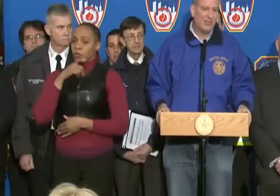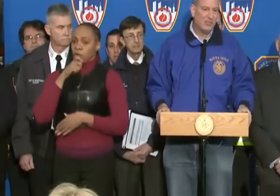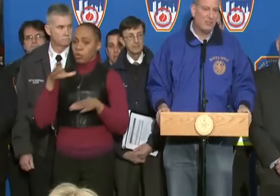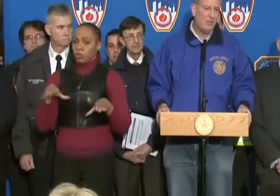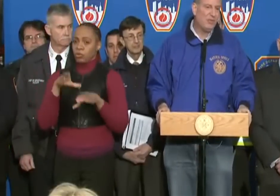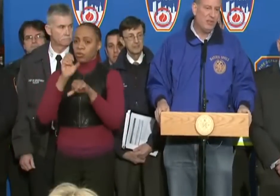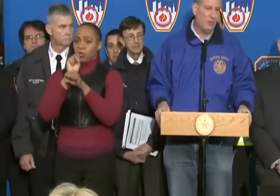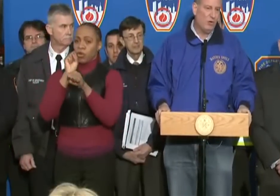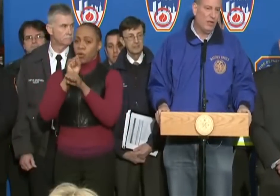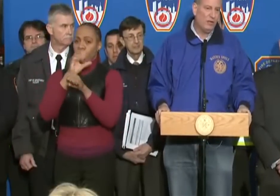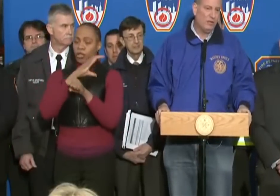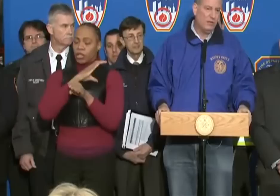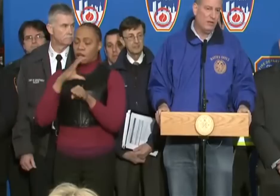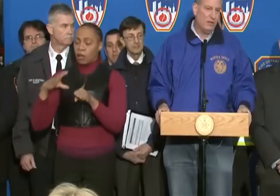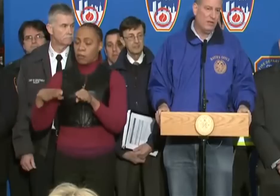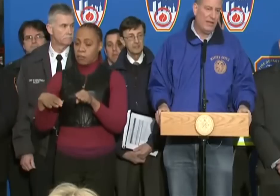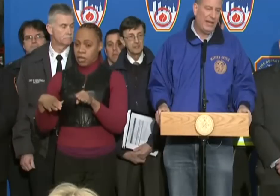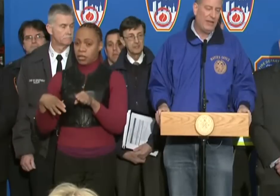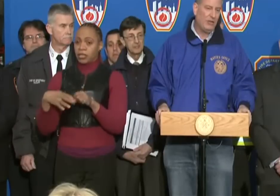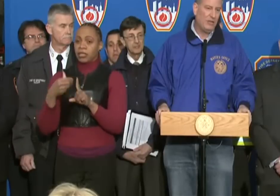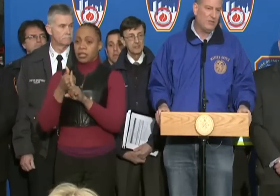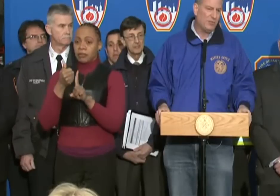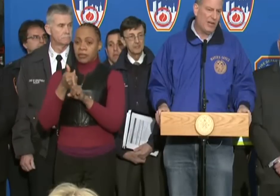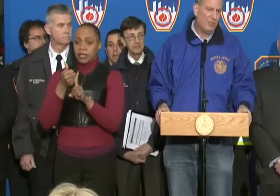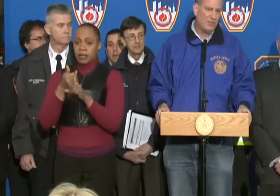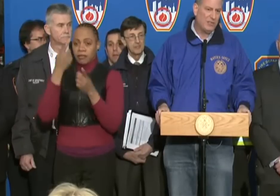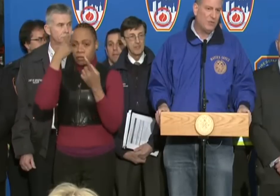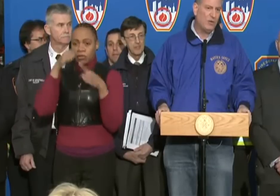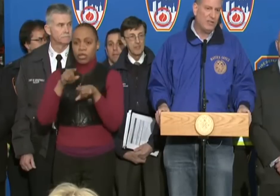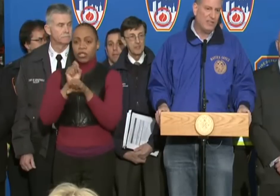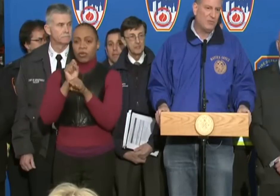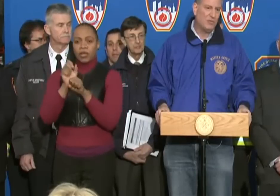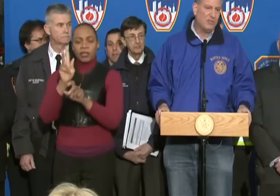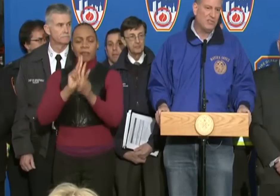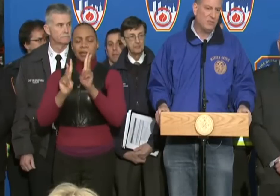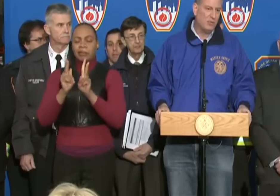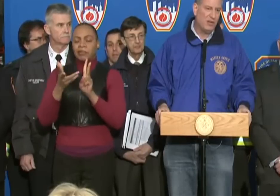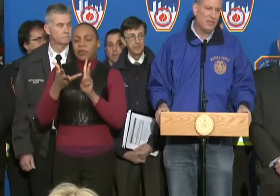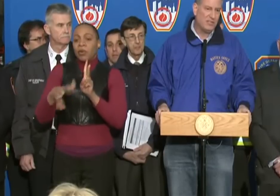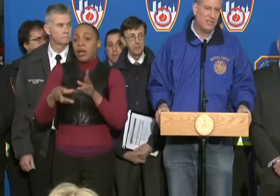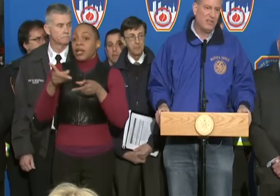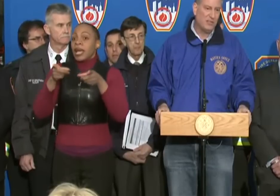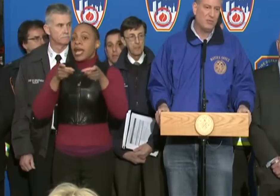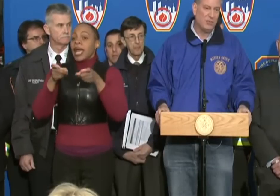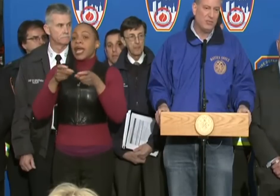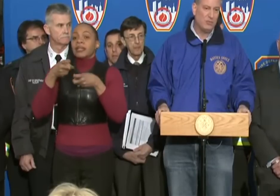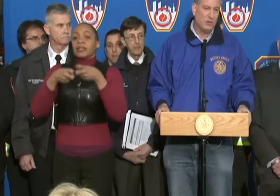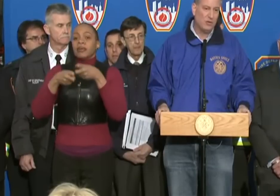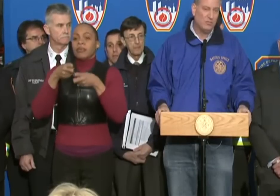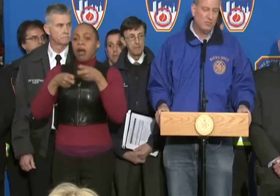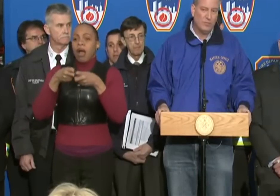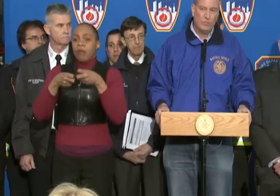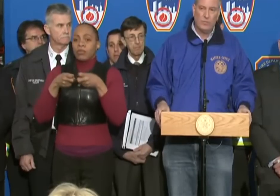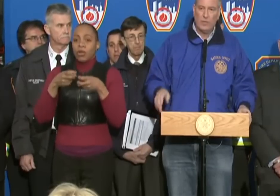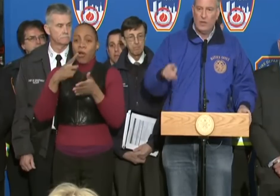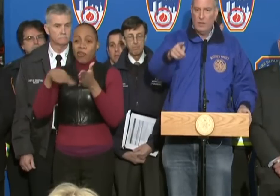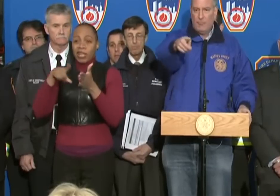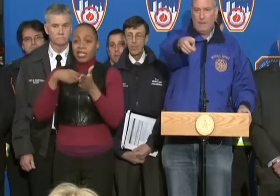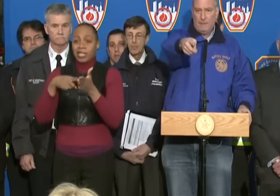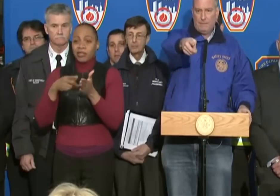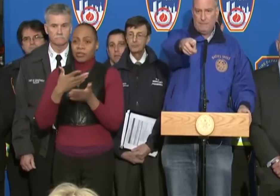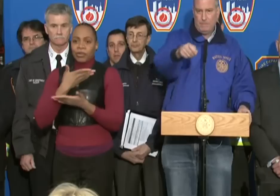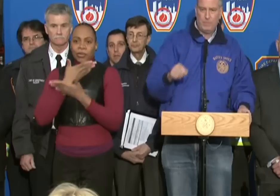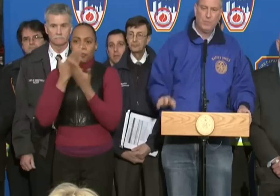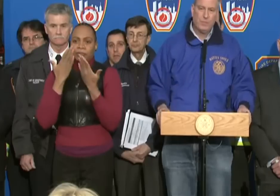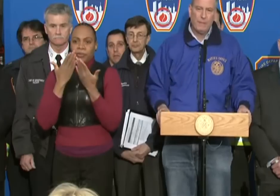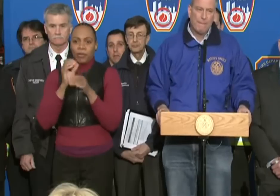up for challenges. If people didn't want to handle these problems and didn't want to take some criticism in the process, none of us would do this work.